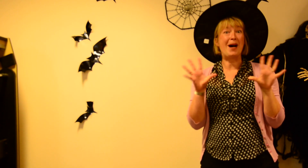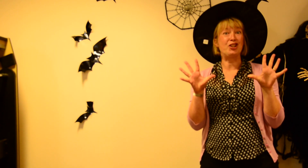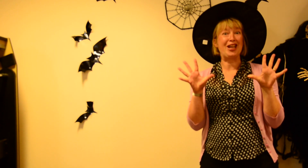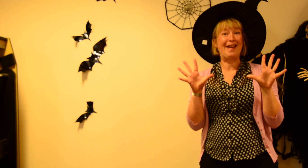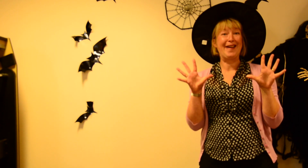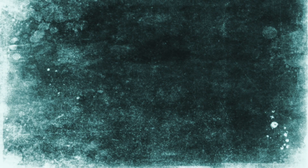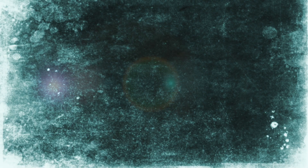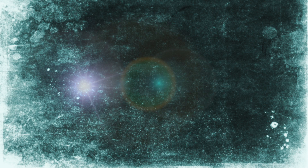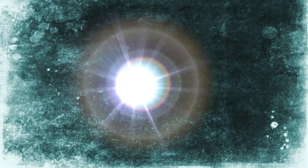Magic.